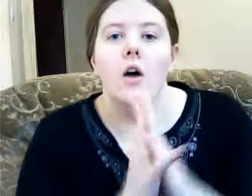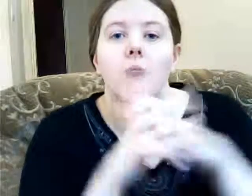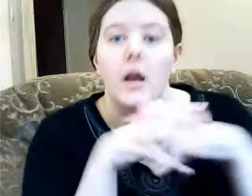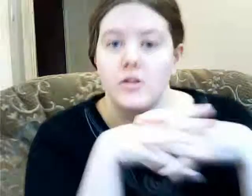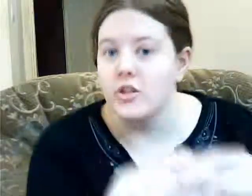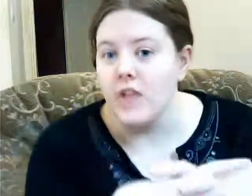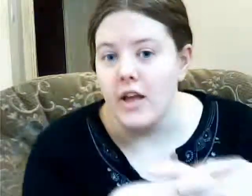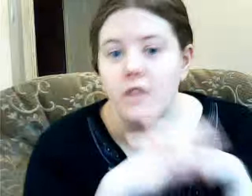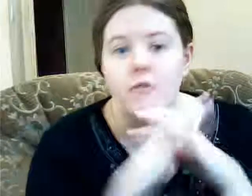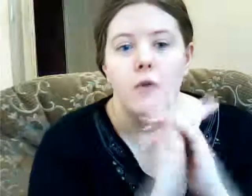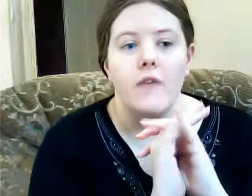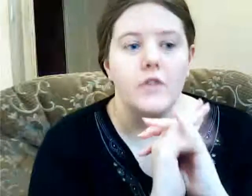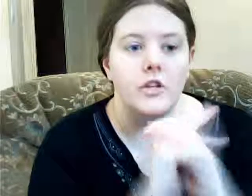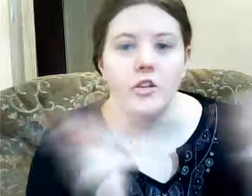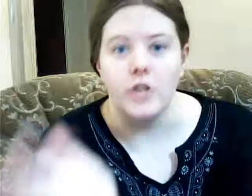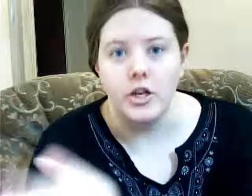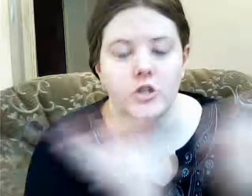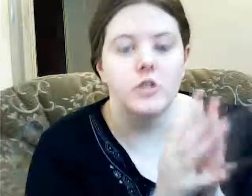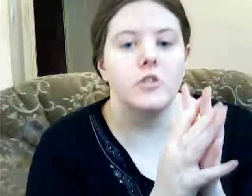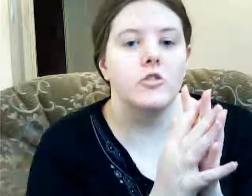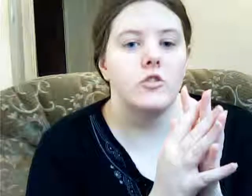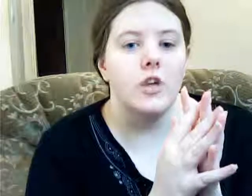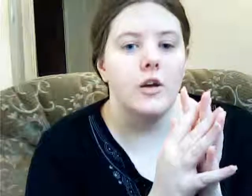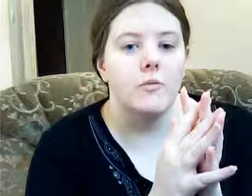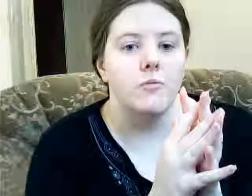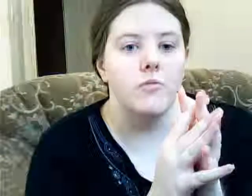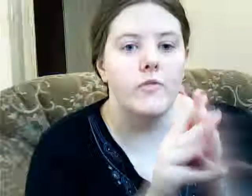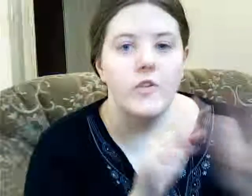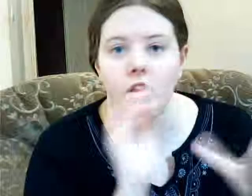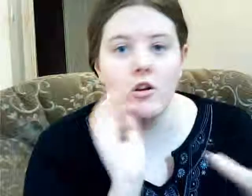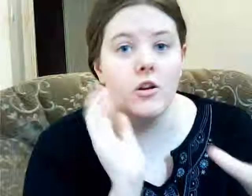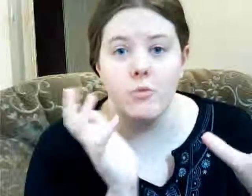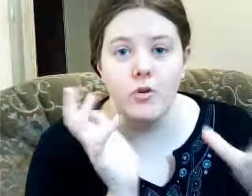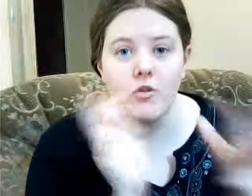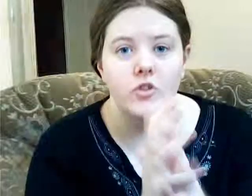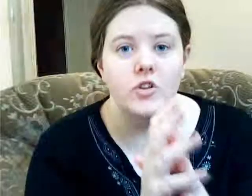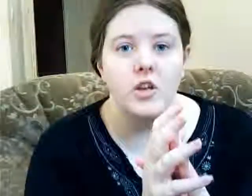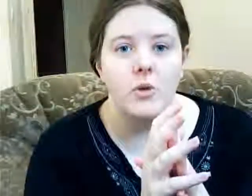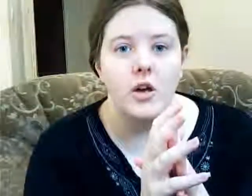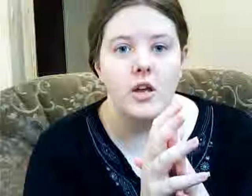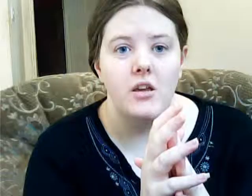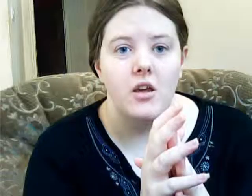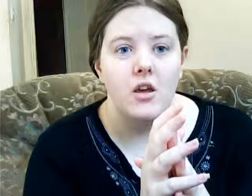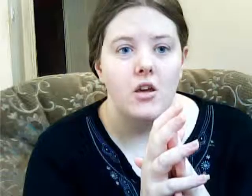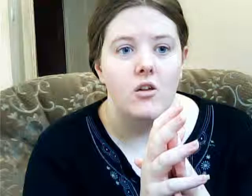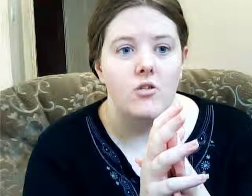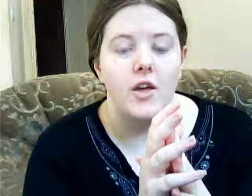as i said if you have any suggestions um if you think i can improve this anyway then